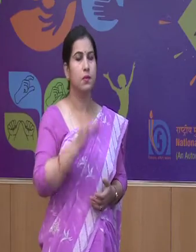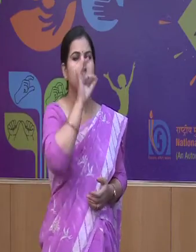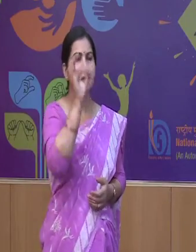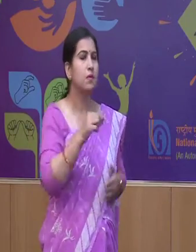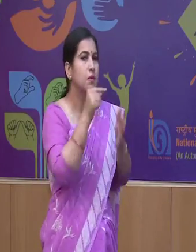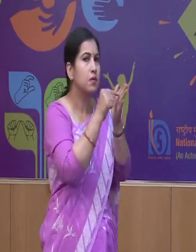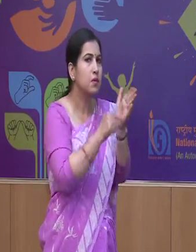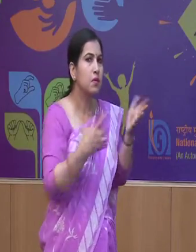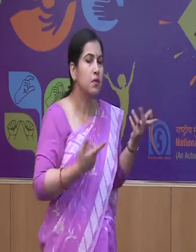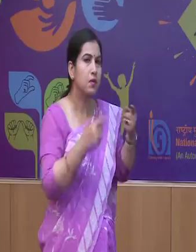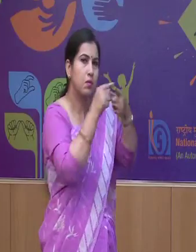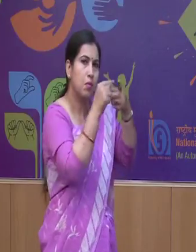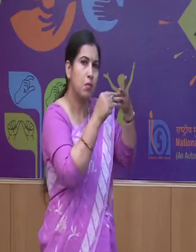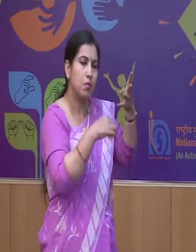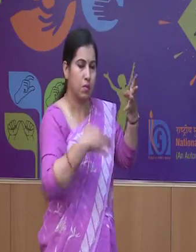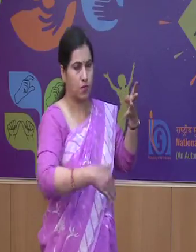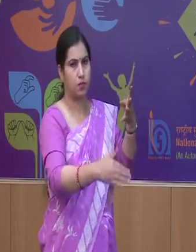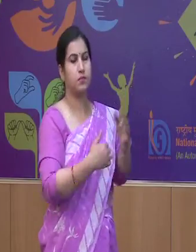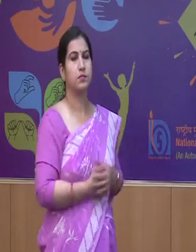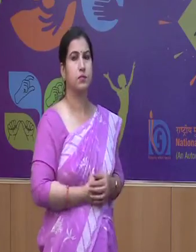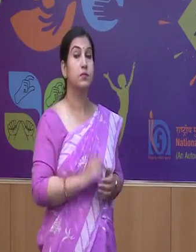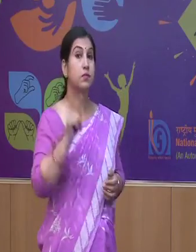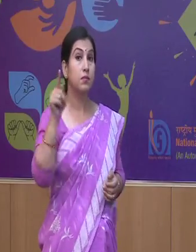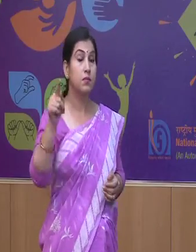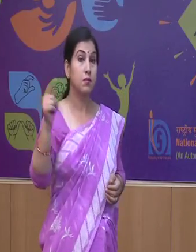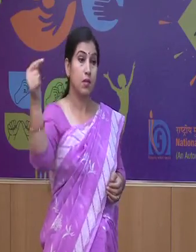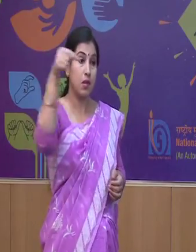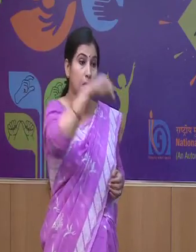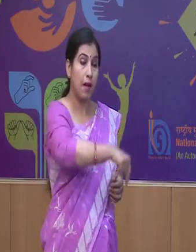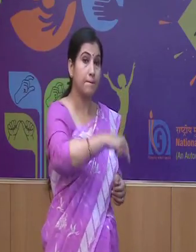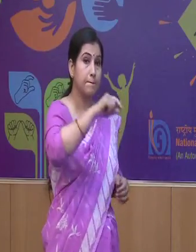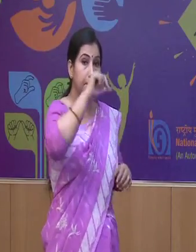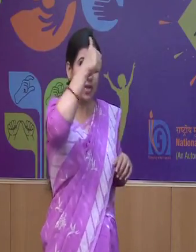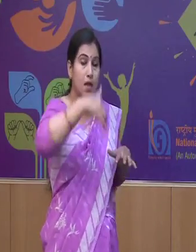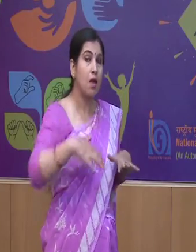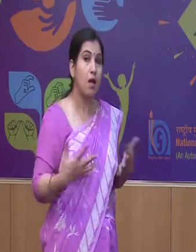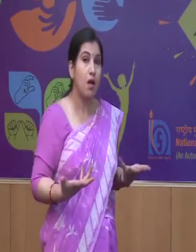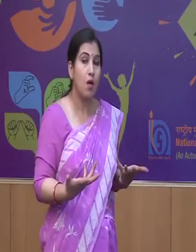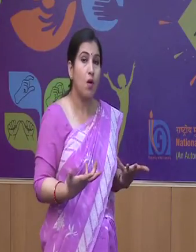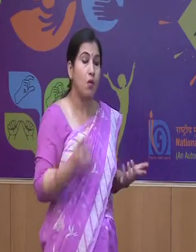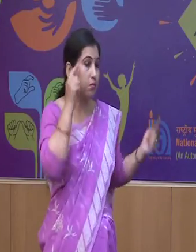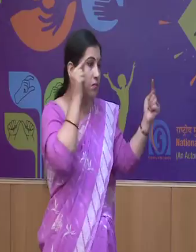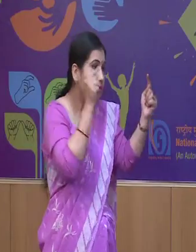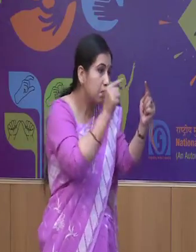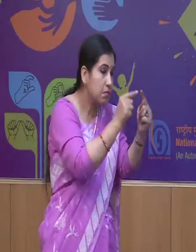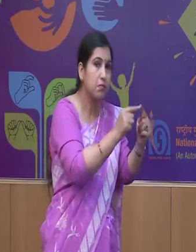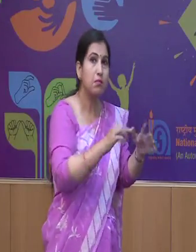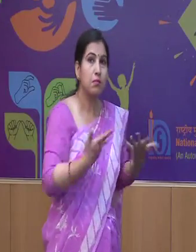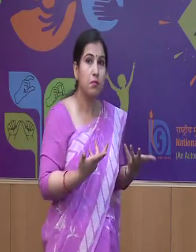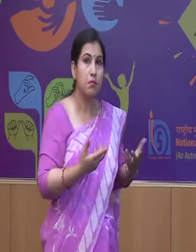The first reason is the British had come as traders to India and later